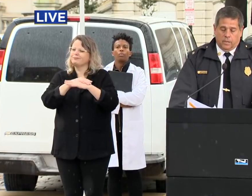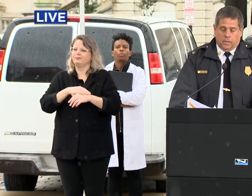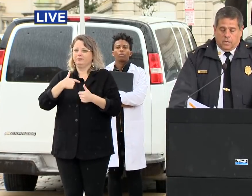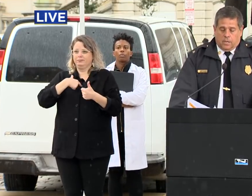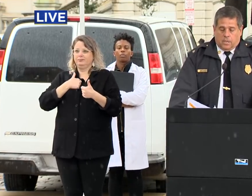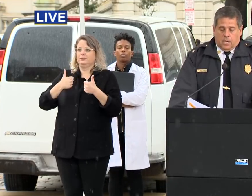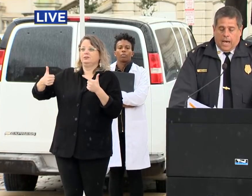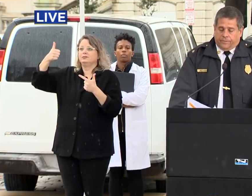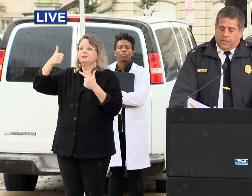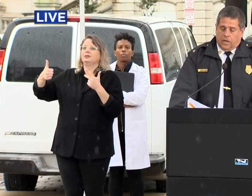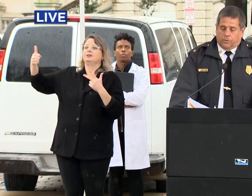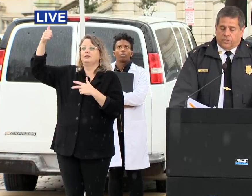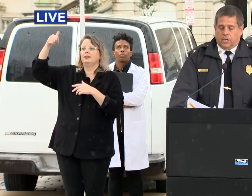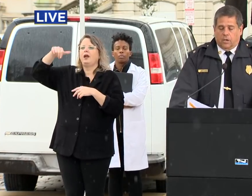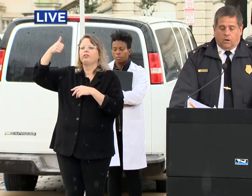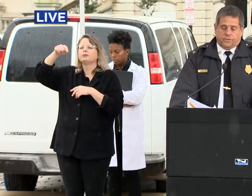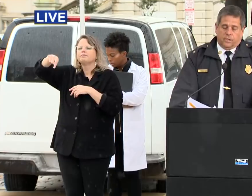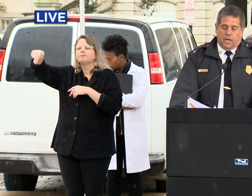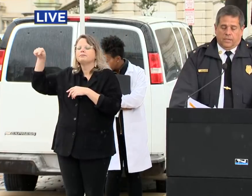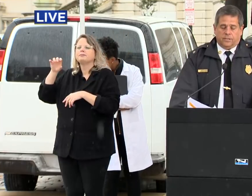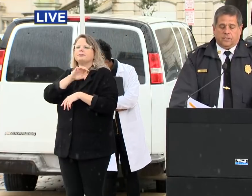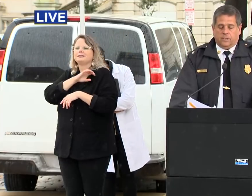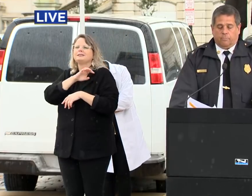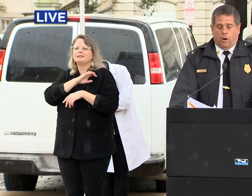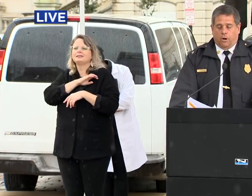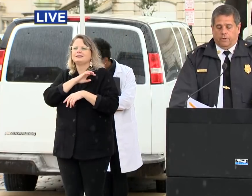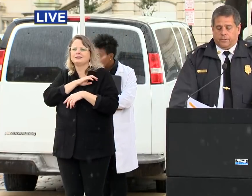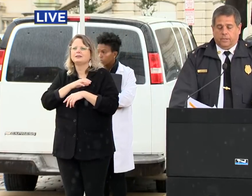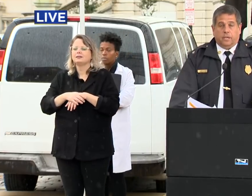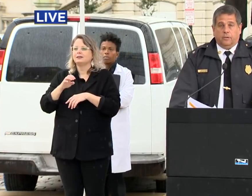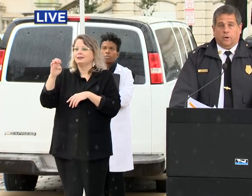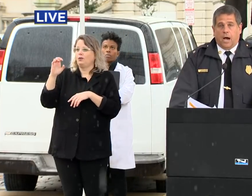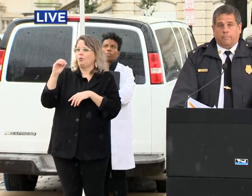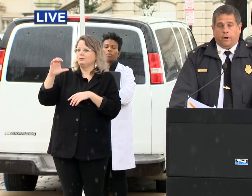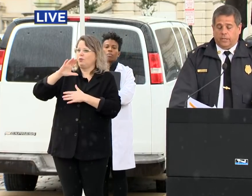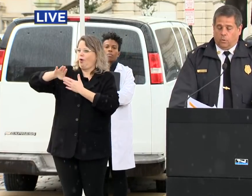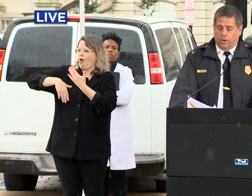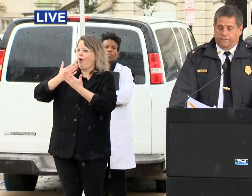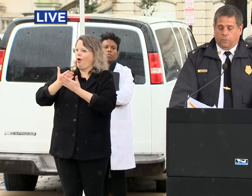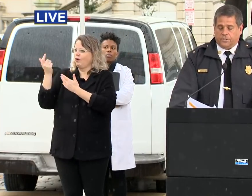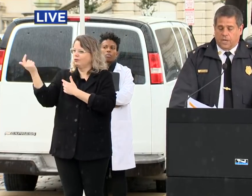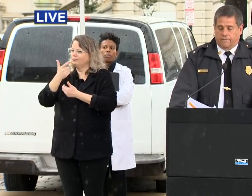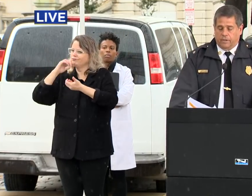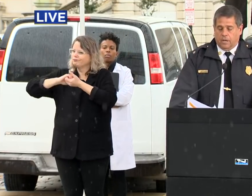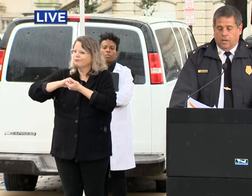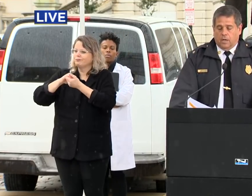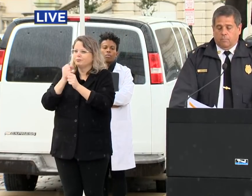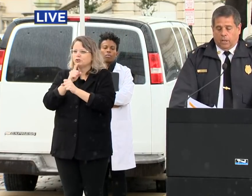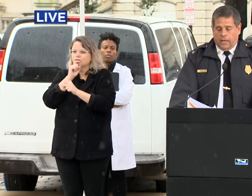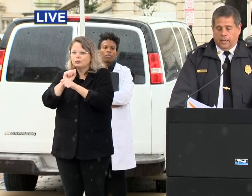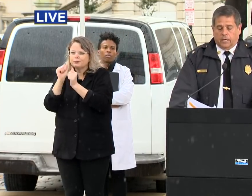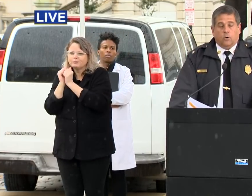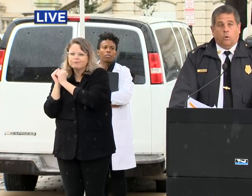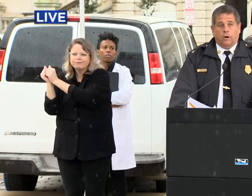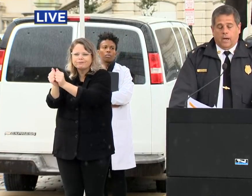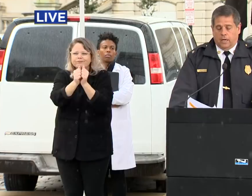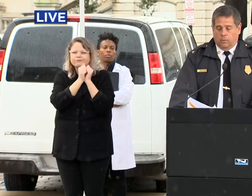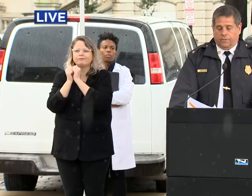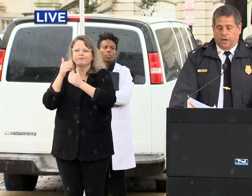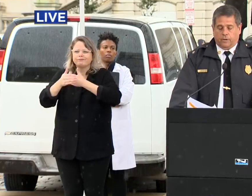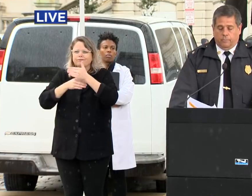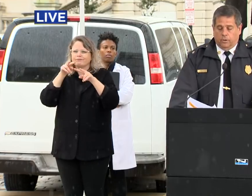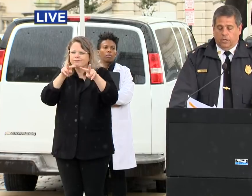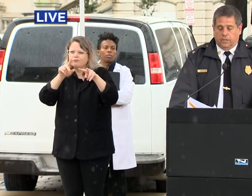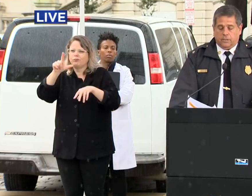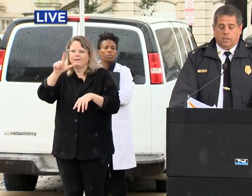Brillman. At the EOC, all city agencies and partners continue to operate 24/7, planning and coordinating